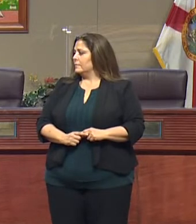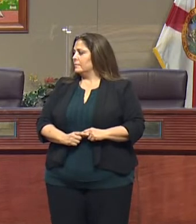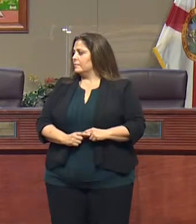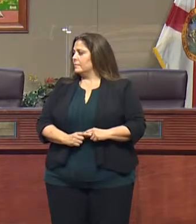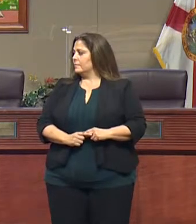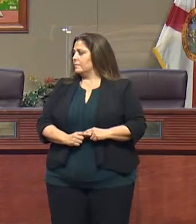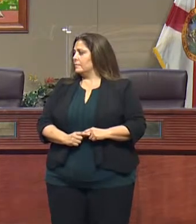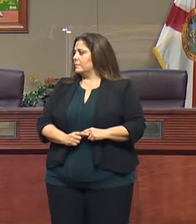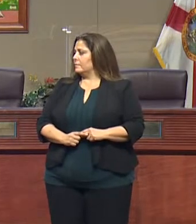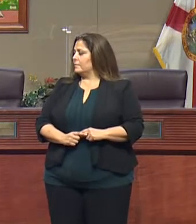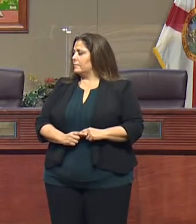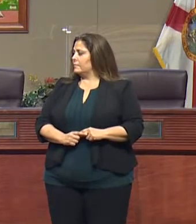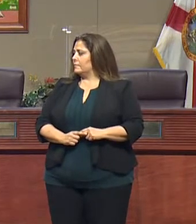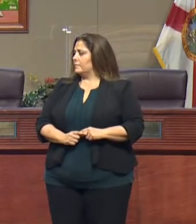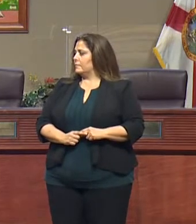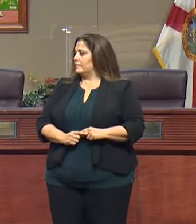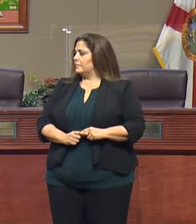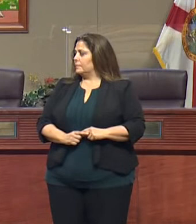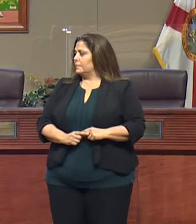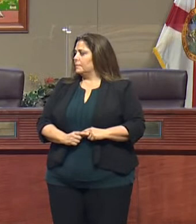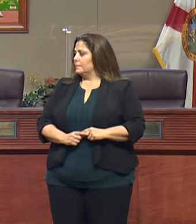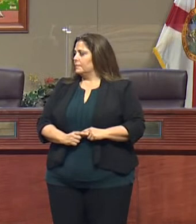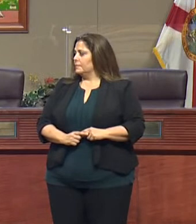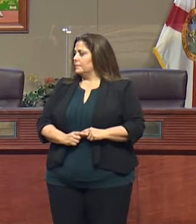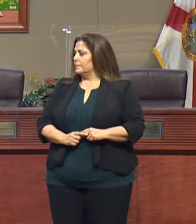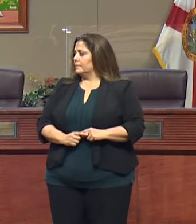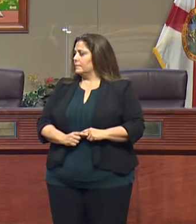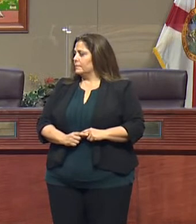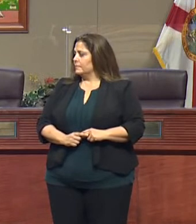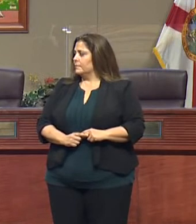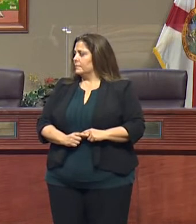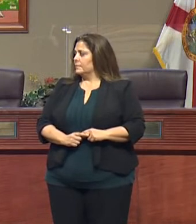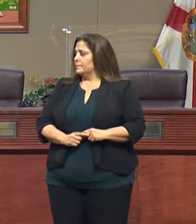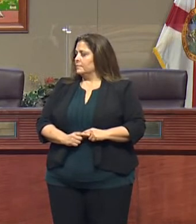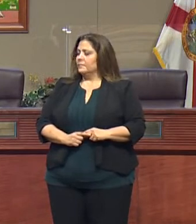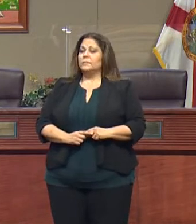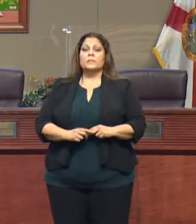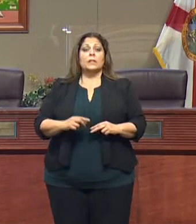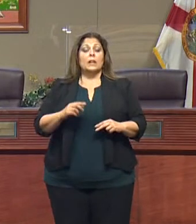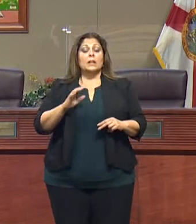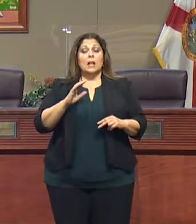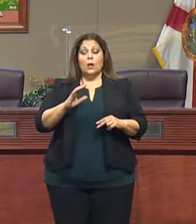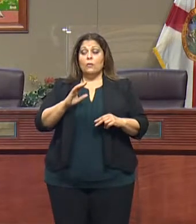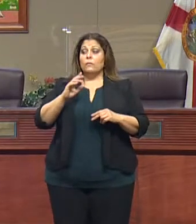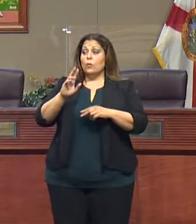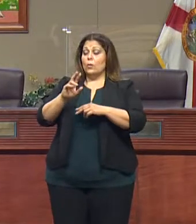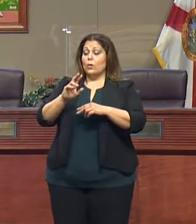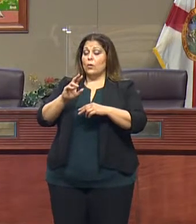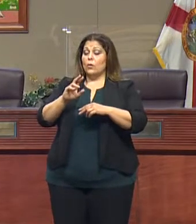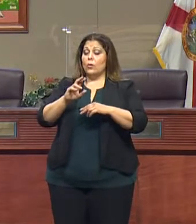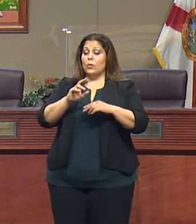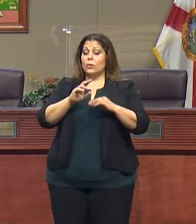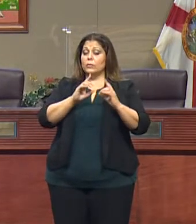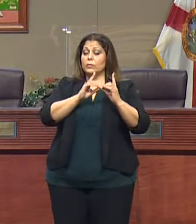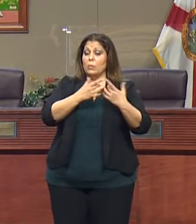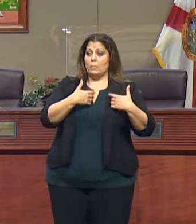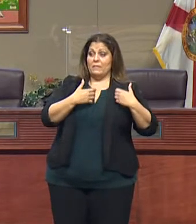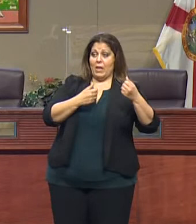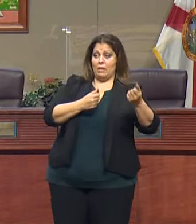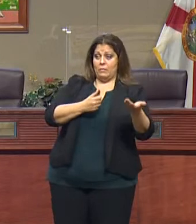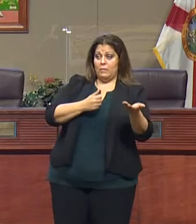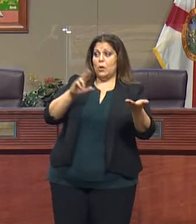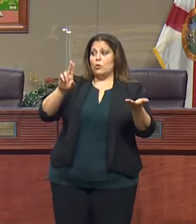los niños de esas edades. In terms of the partnership between the Department of Health